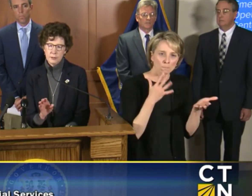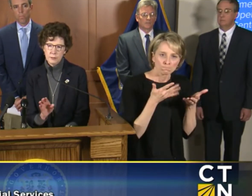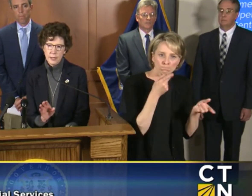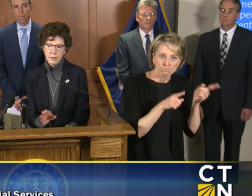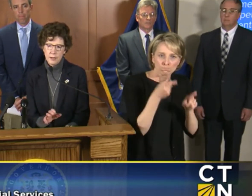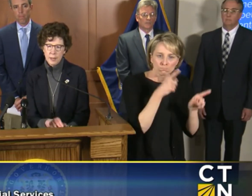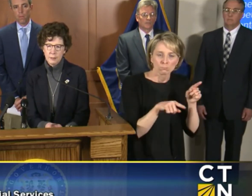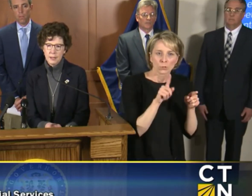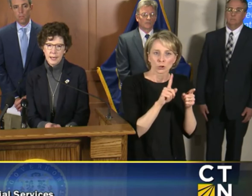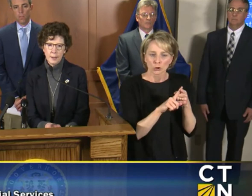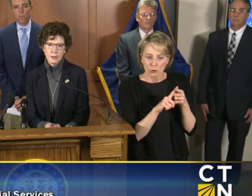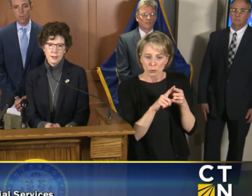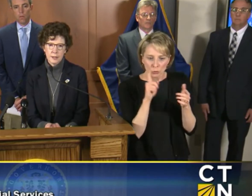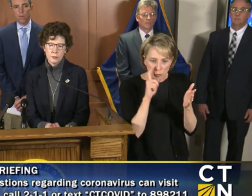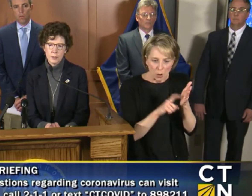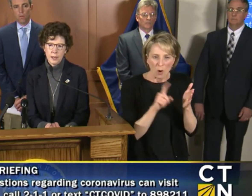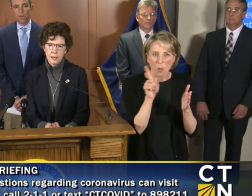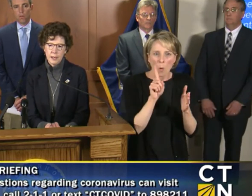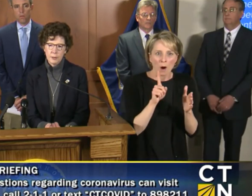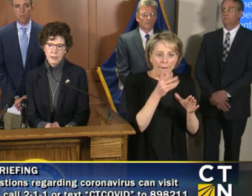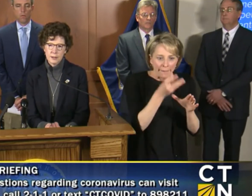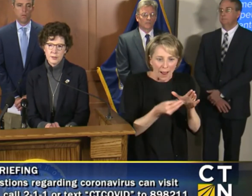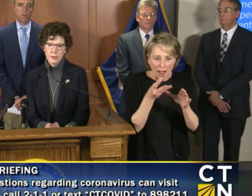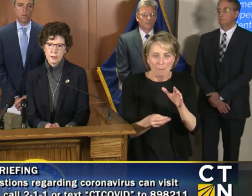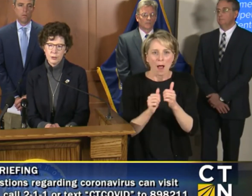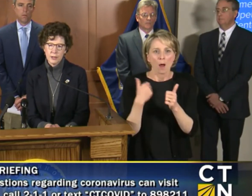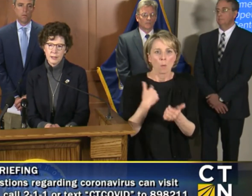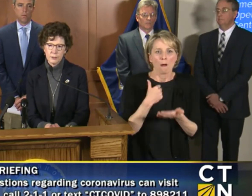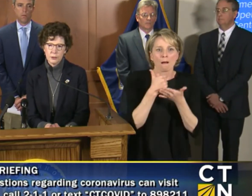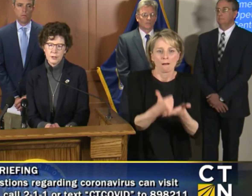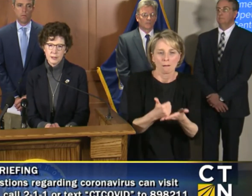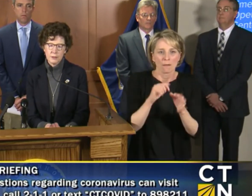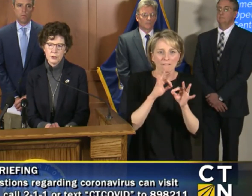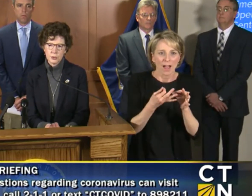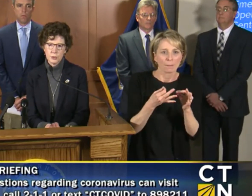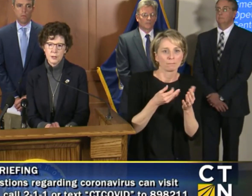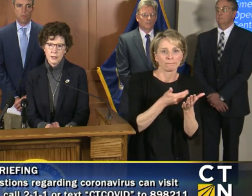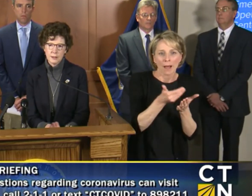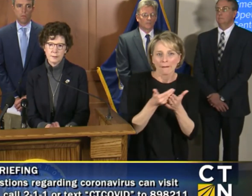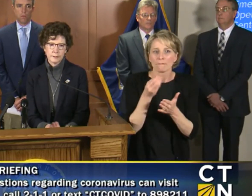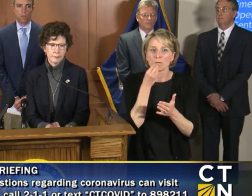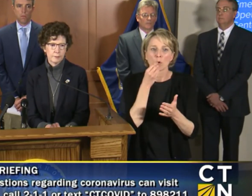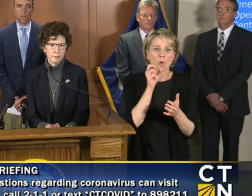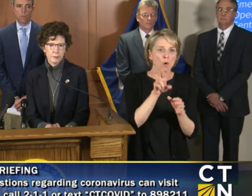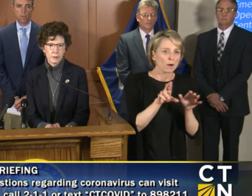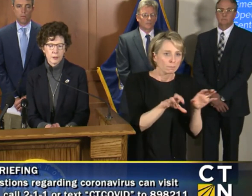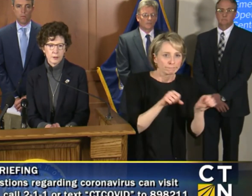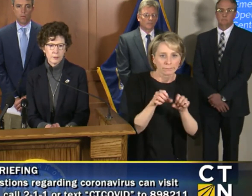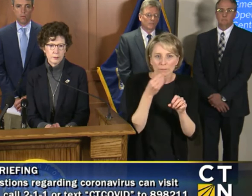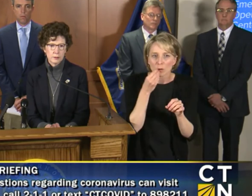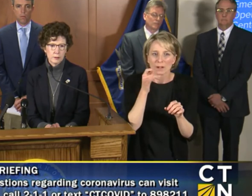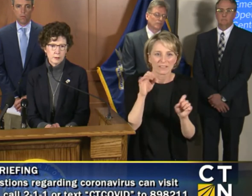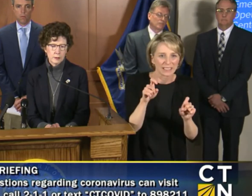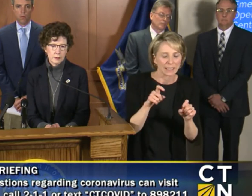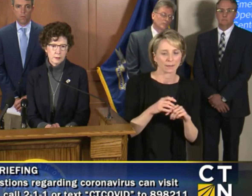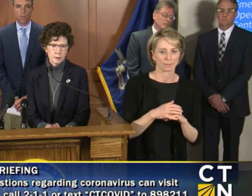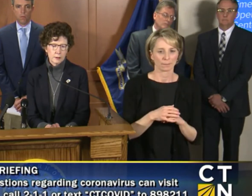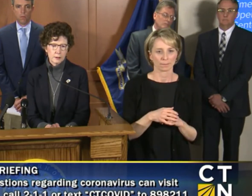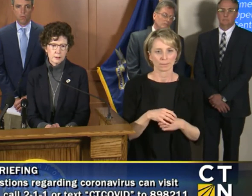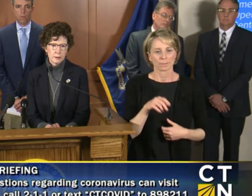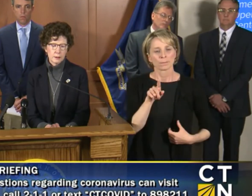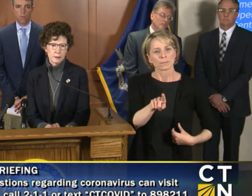identify where there might be gaps and how we can assist in providing food to individuals who need it. What should people who do not have